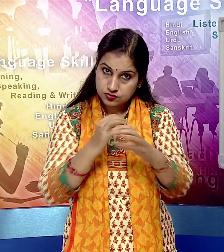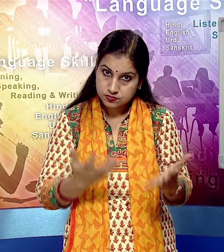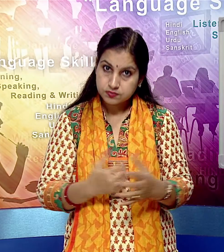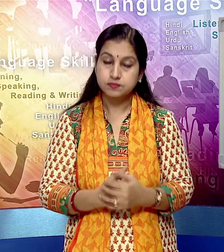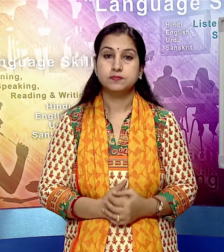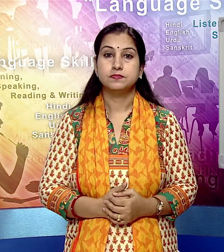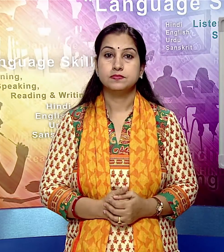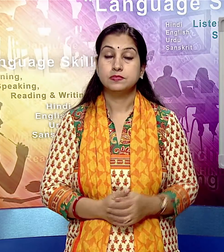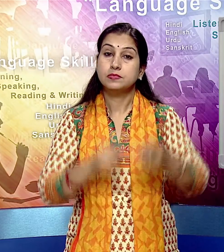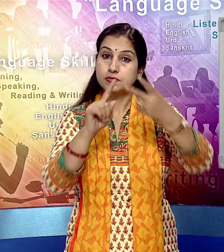baking,